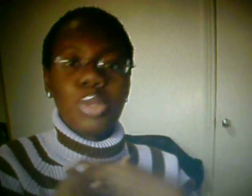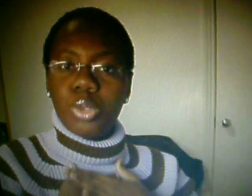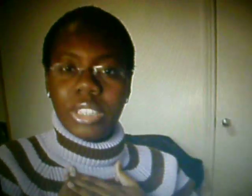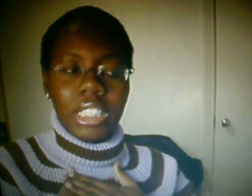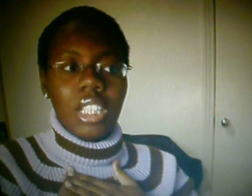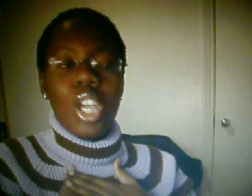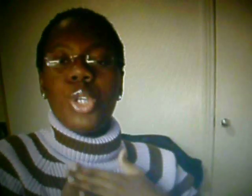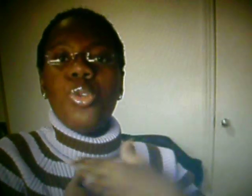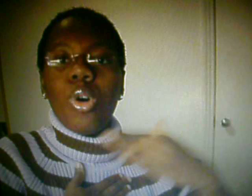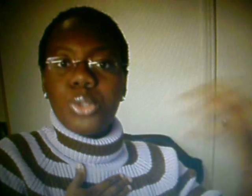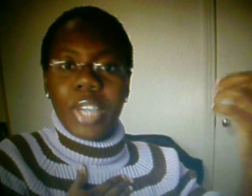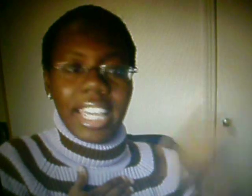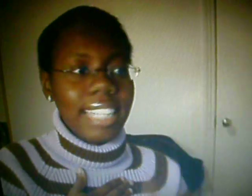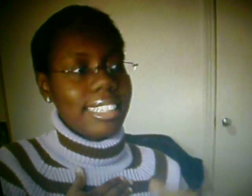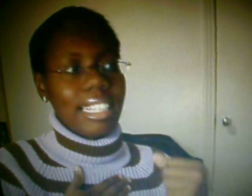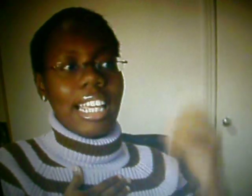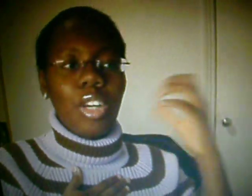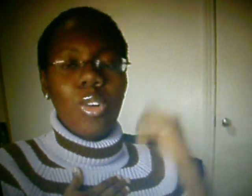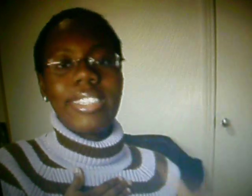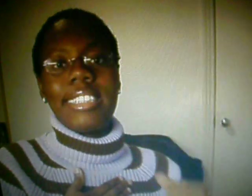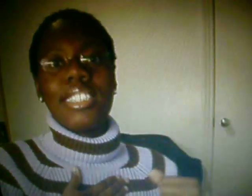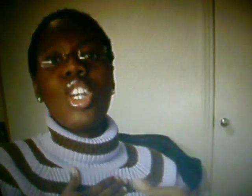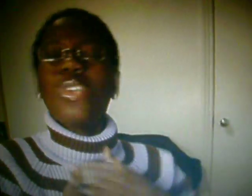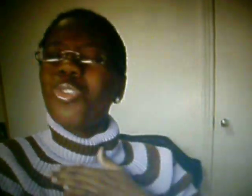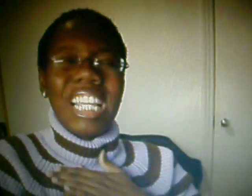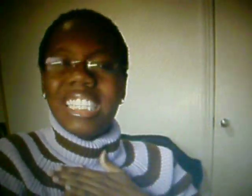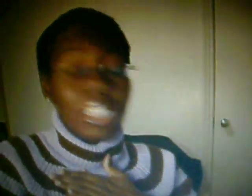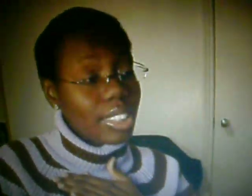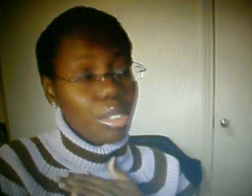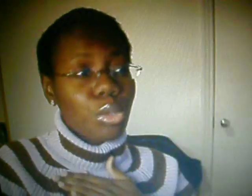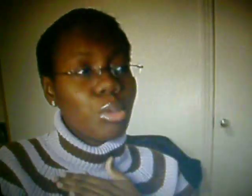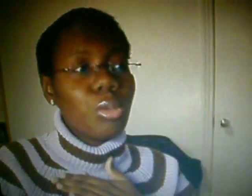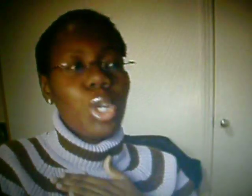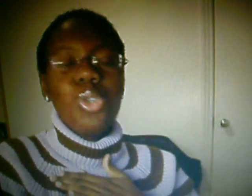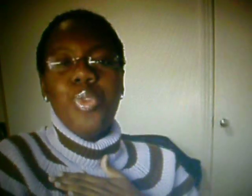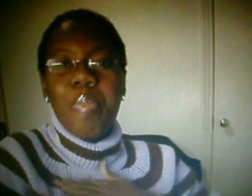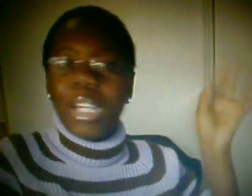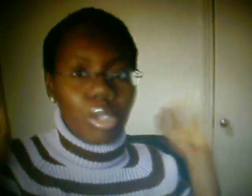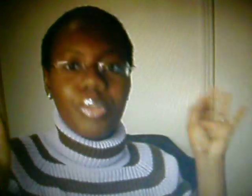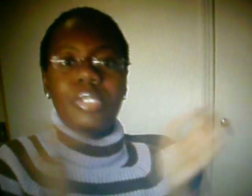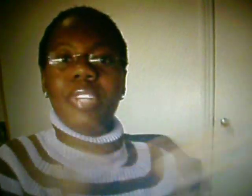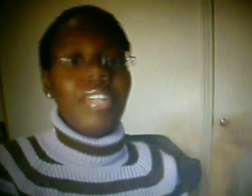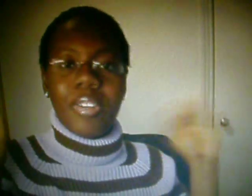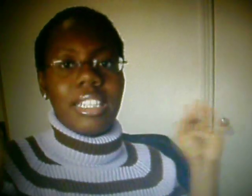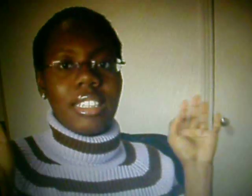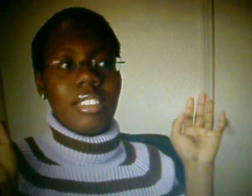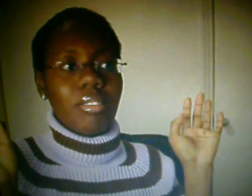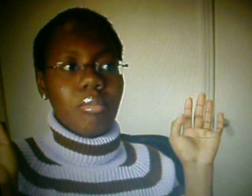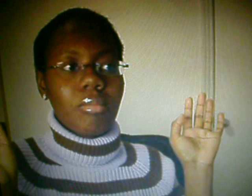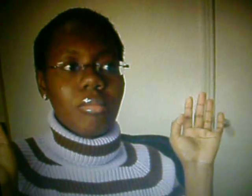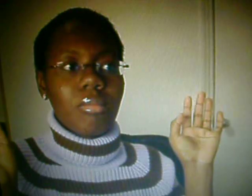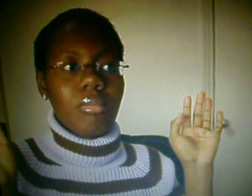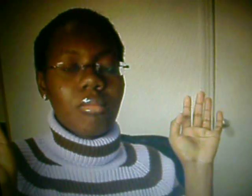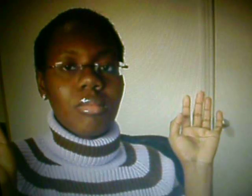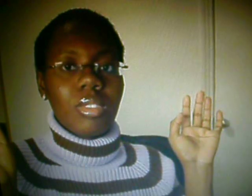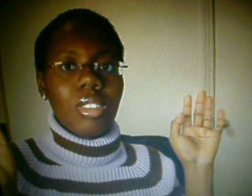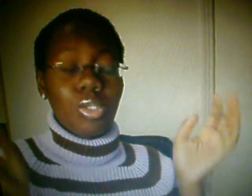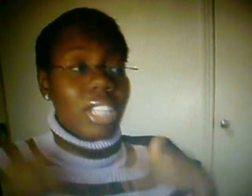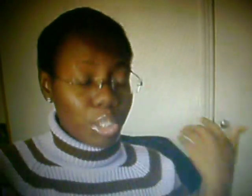to sin. You also hate sin like God's sin. So anything you do, you repent of it very fast. So that you can